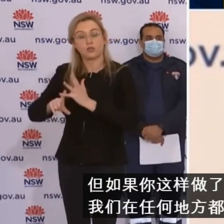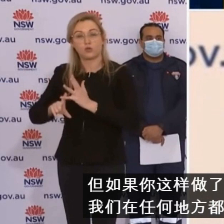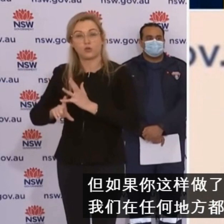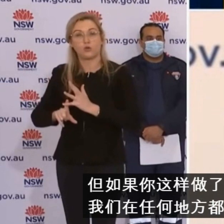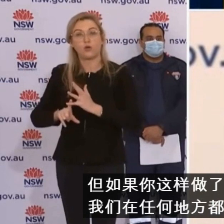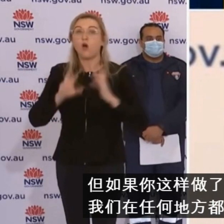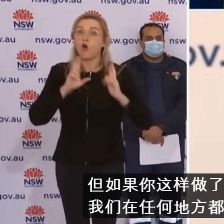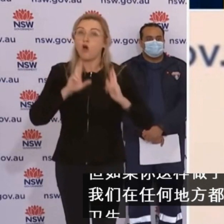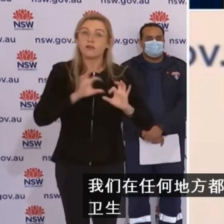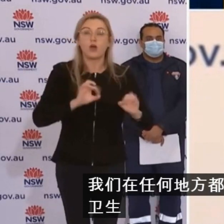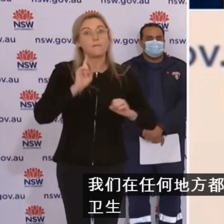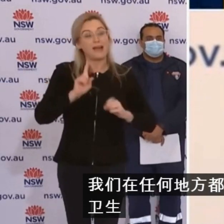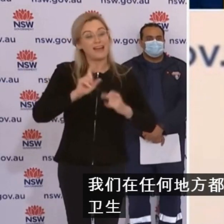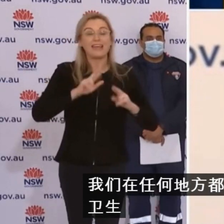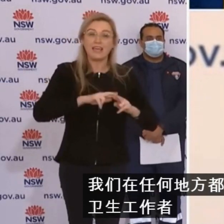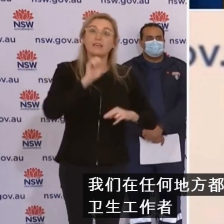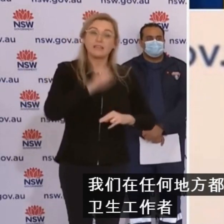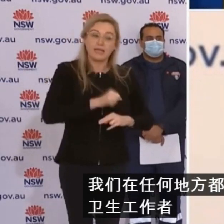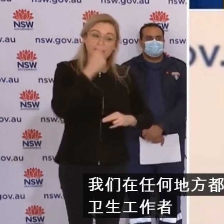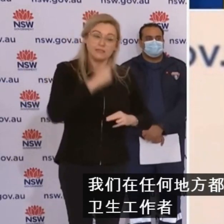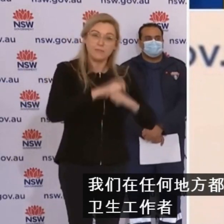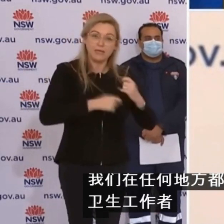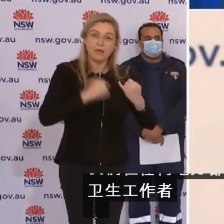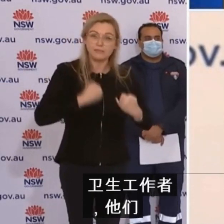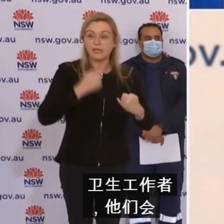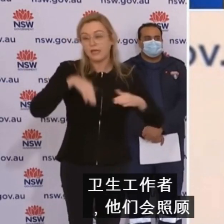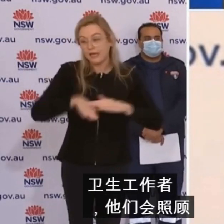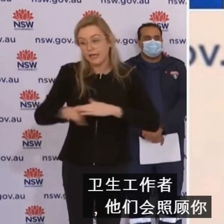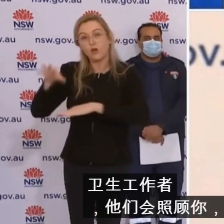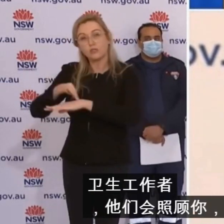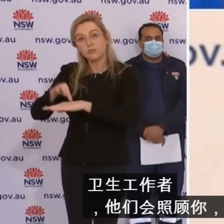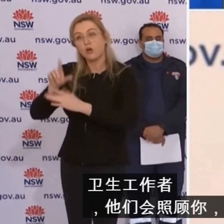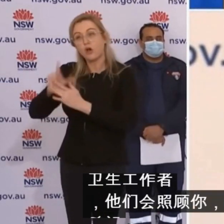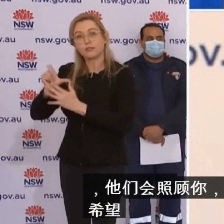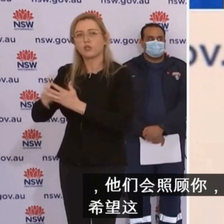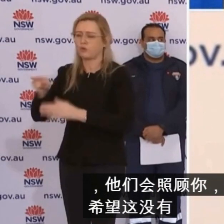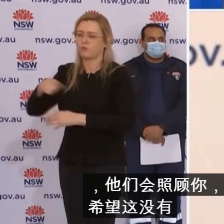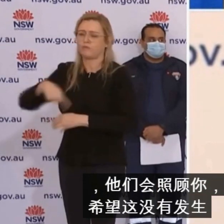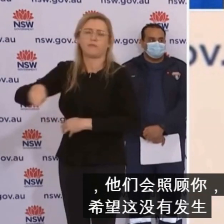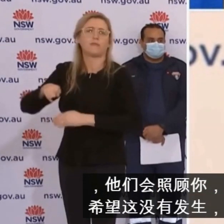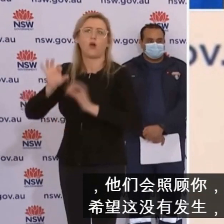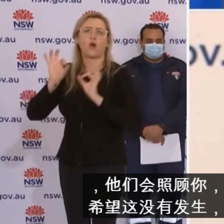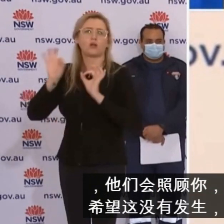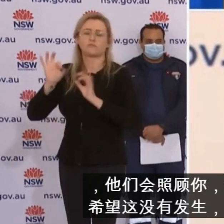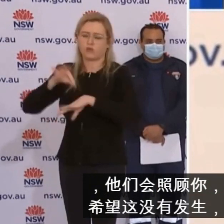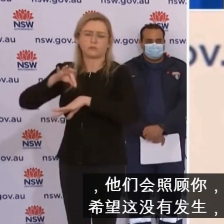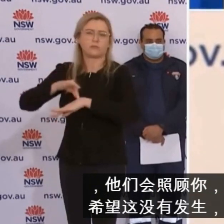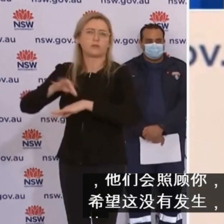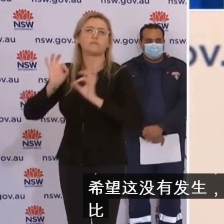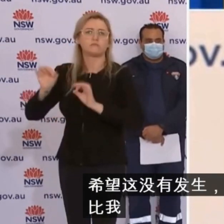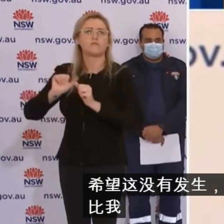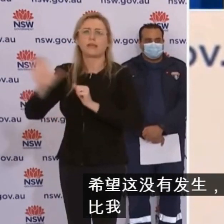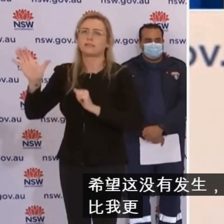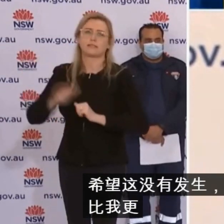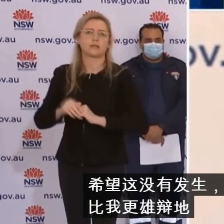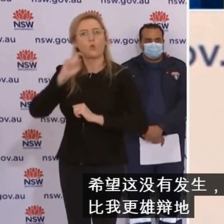have some of the most professional health workers anywhere and they will take care of you. But we prefer that didn't happen, as Mr Ibrahim